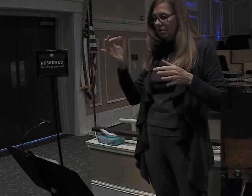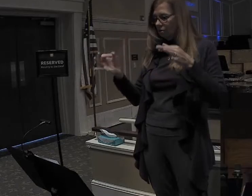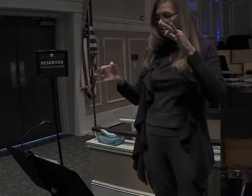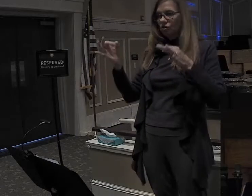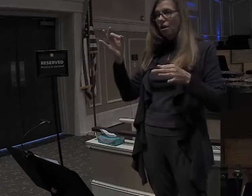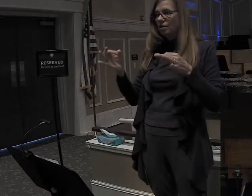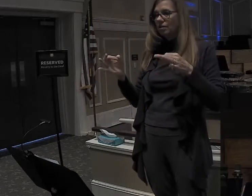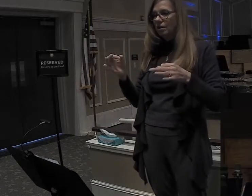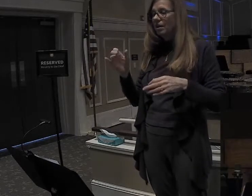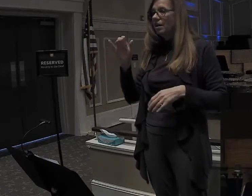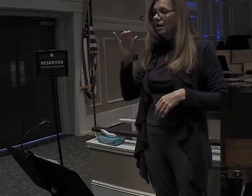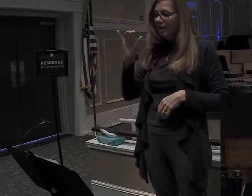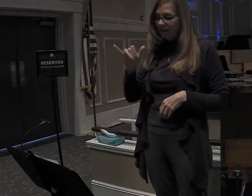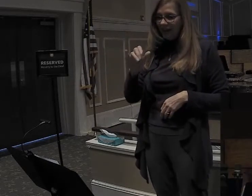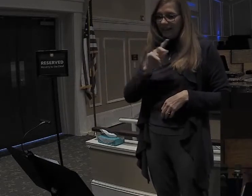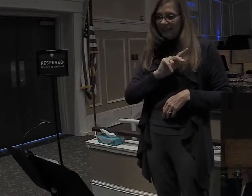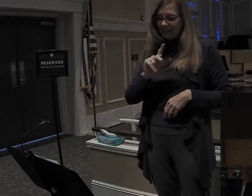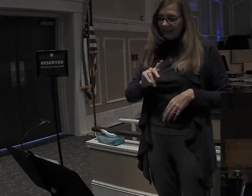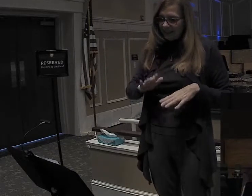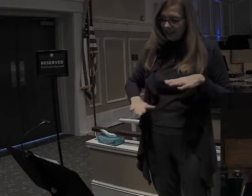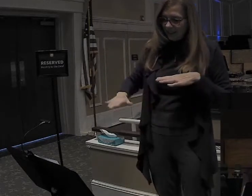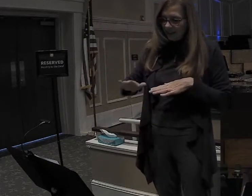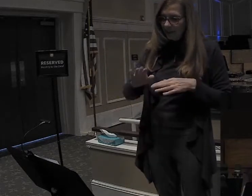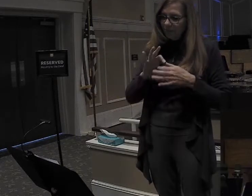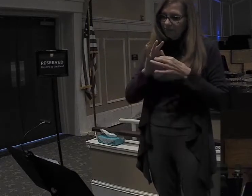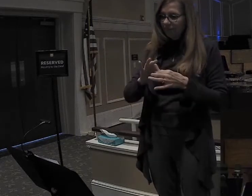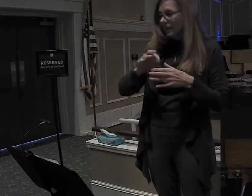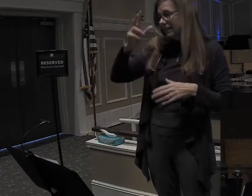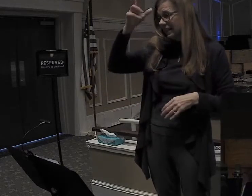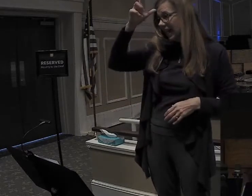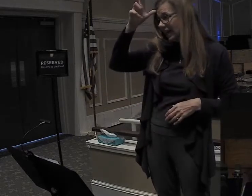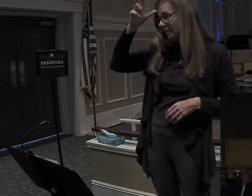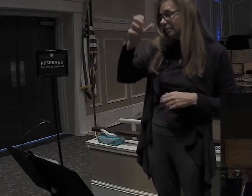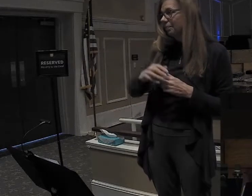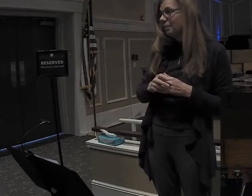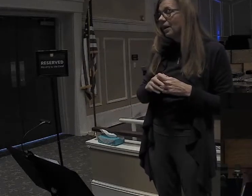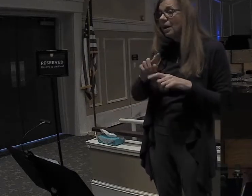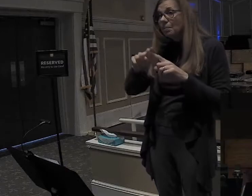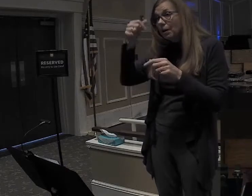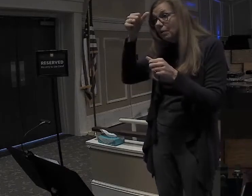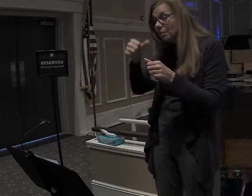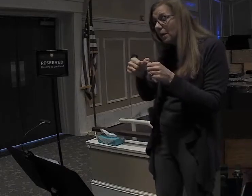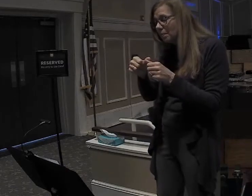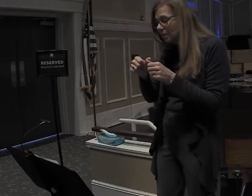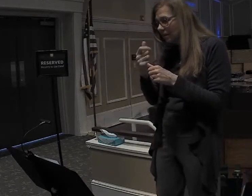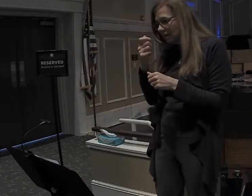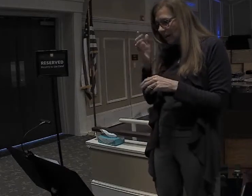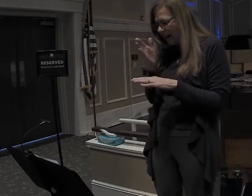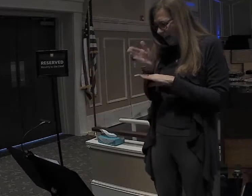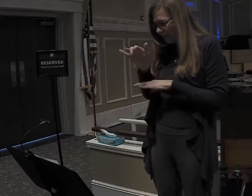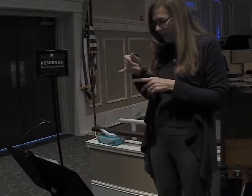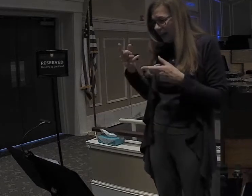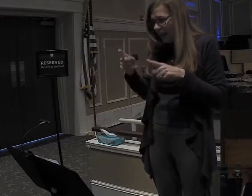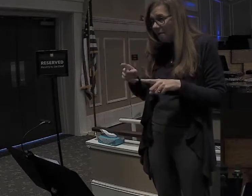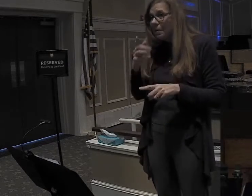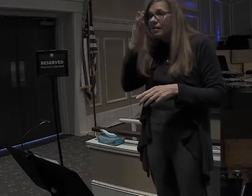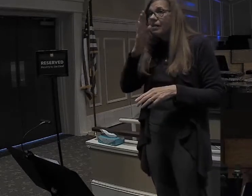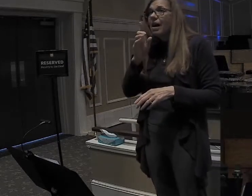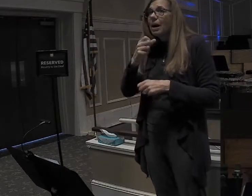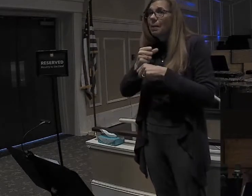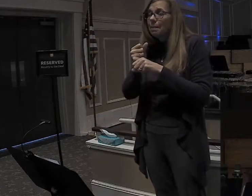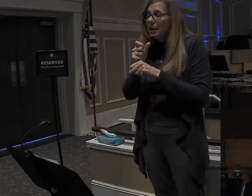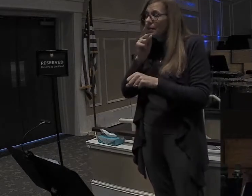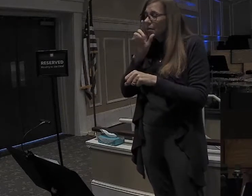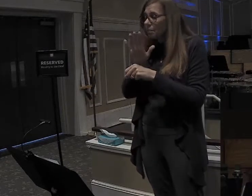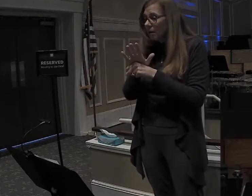the kingdom of Satan. And yet right after the fall, you'll remember God makes a promise that I'm going